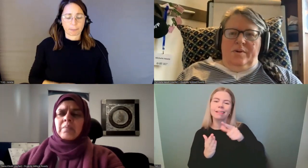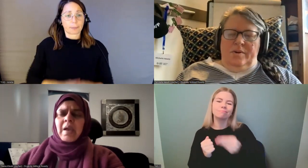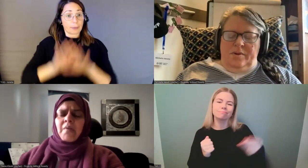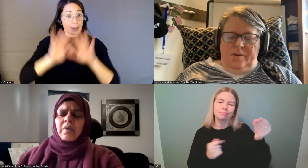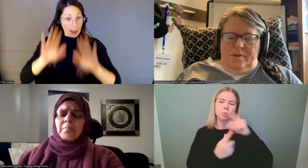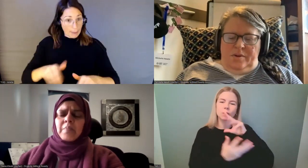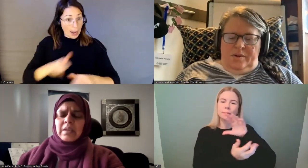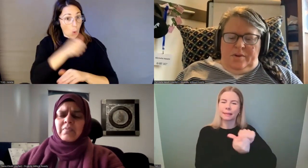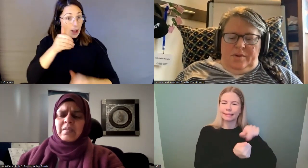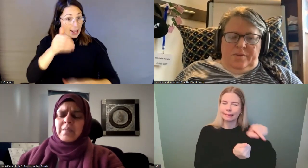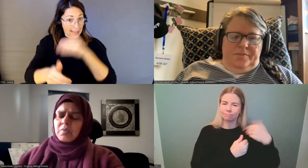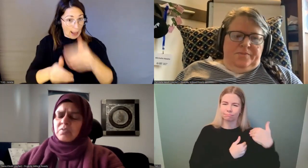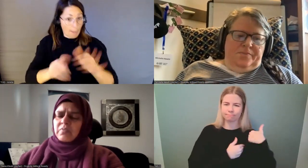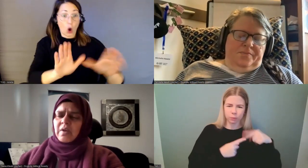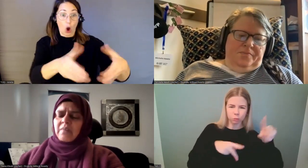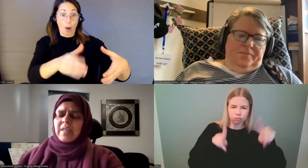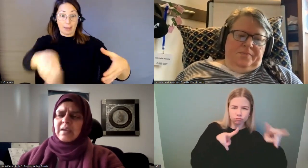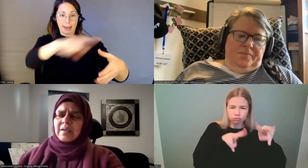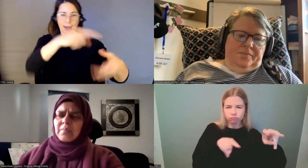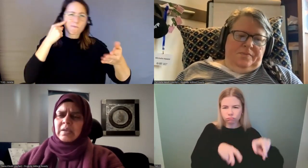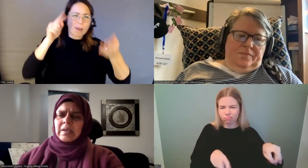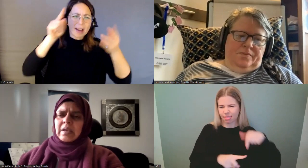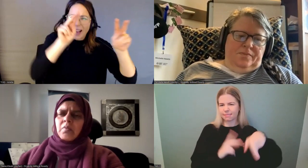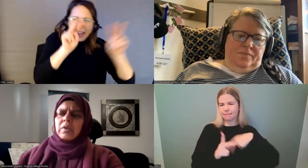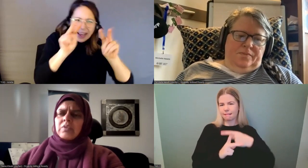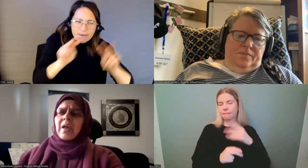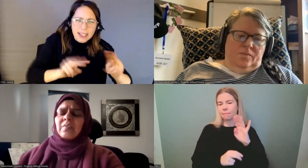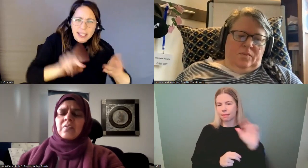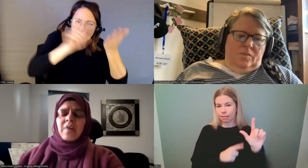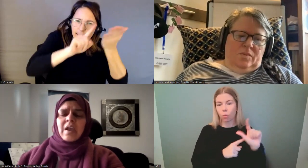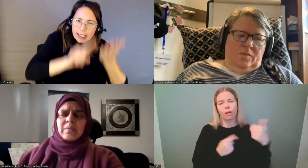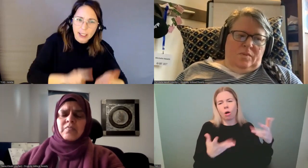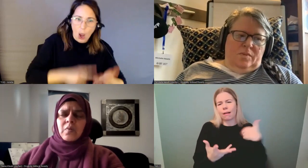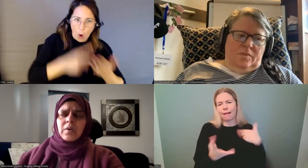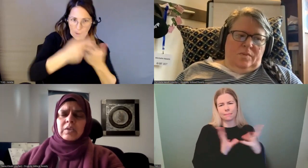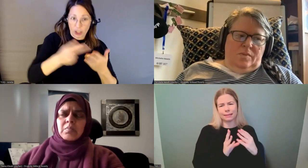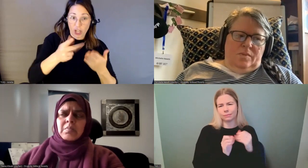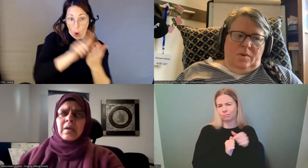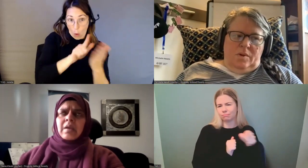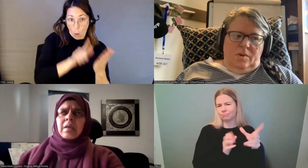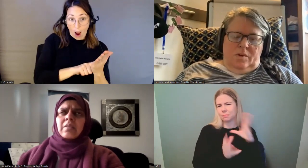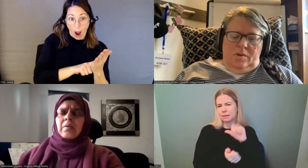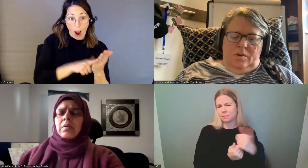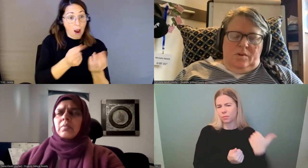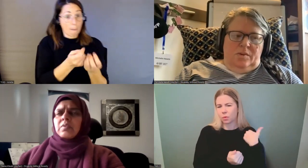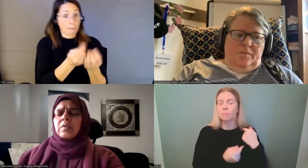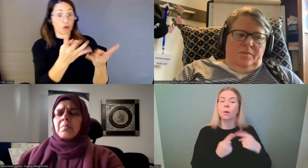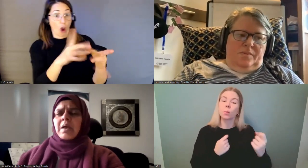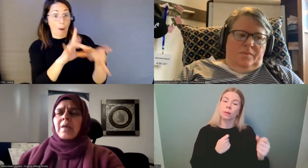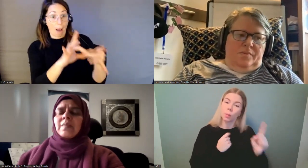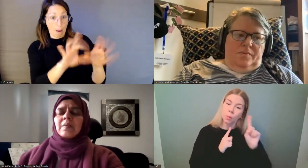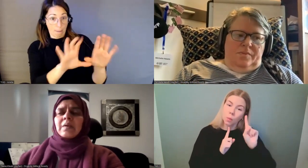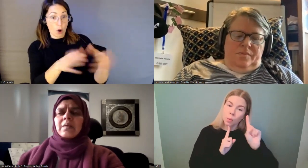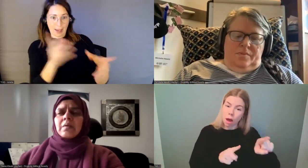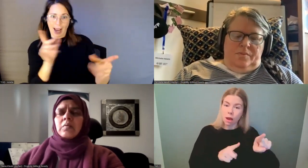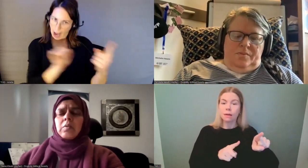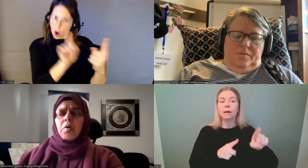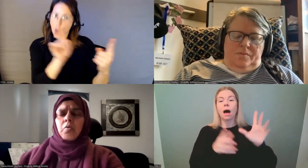had already met with many of the members of that committee. We testified before HUMA. HUMA